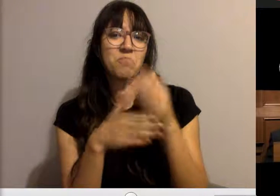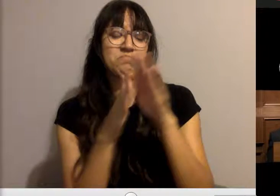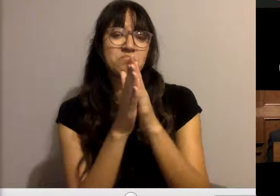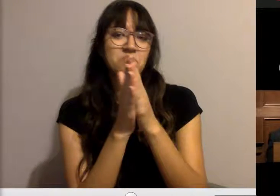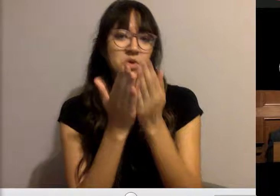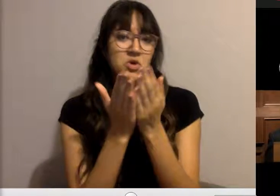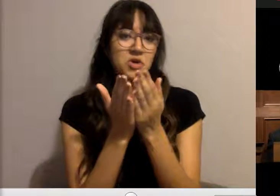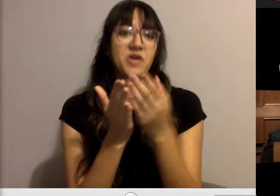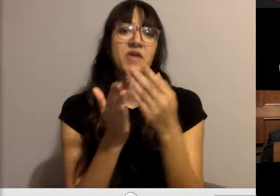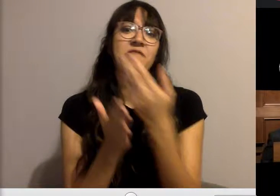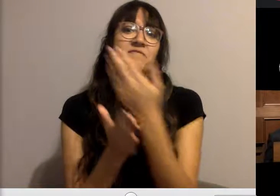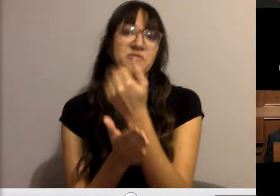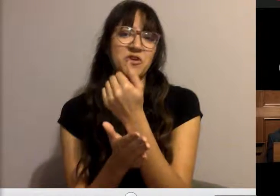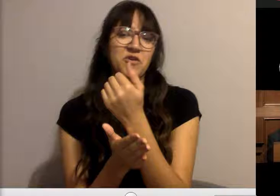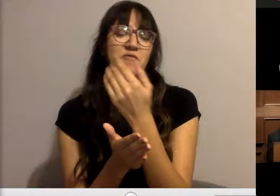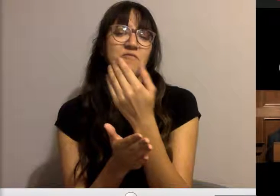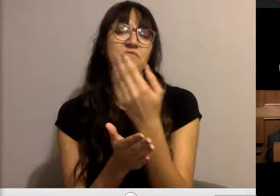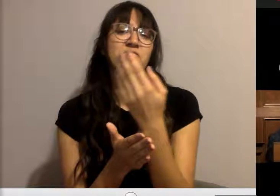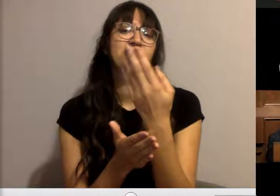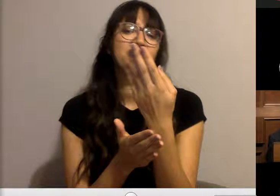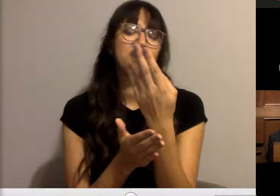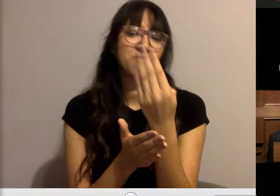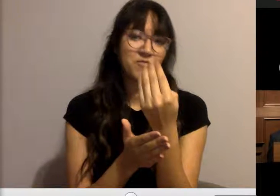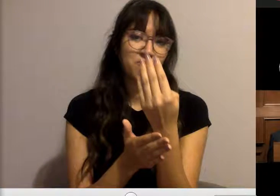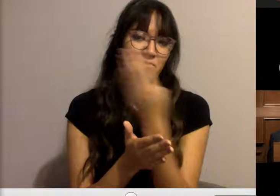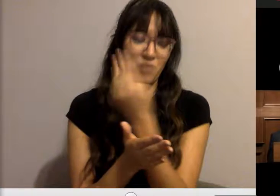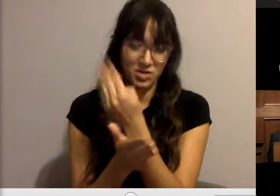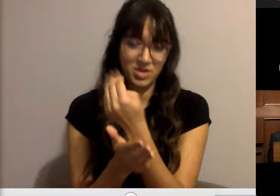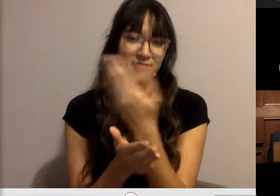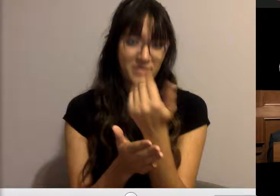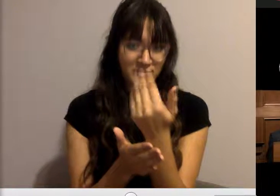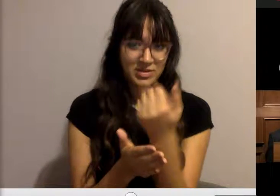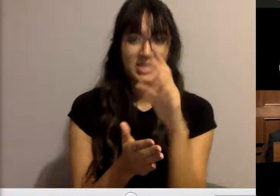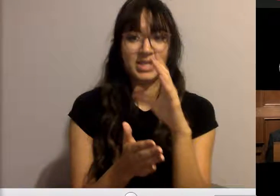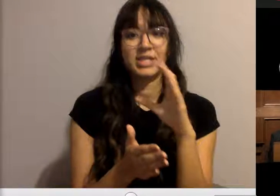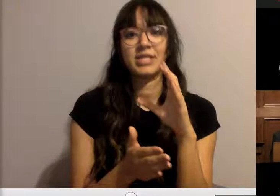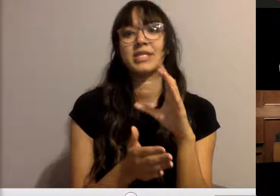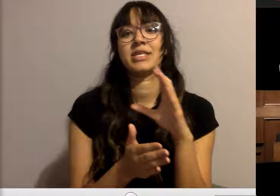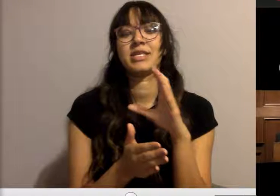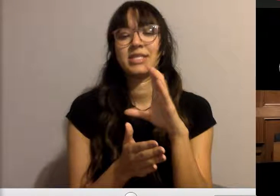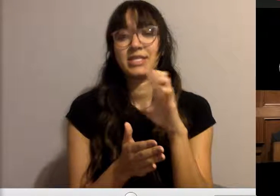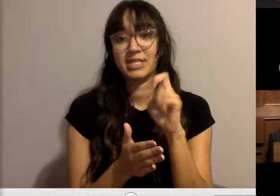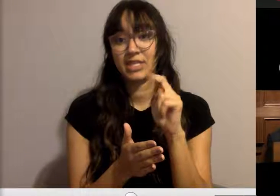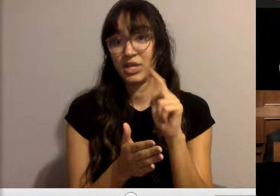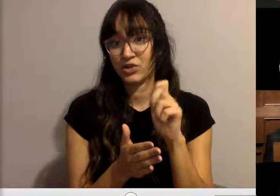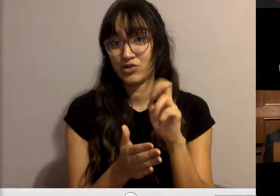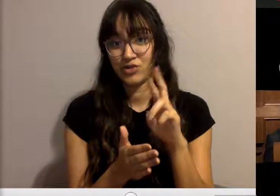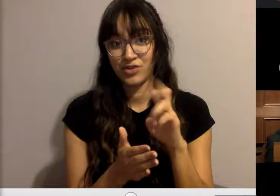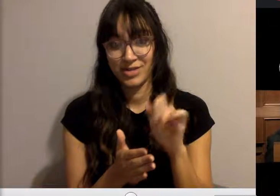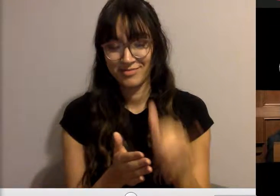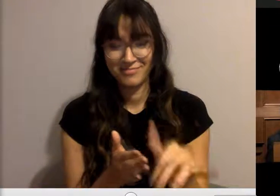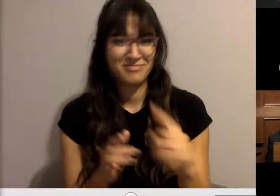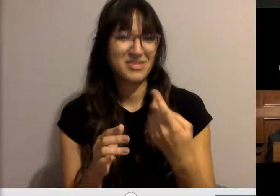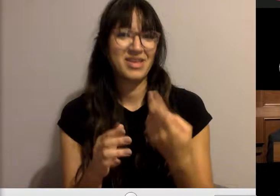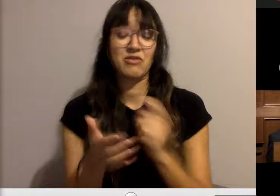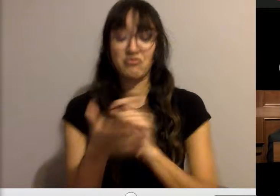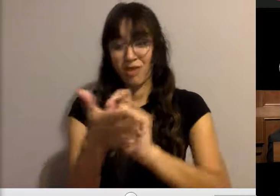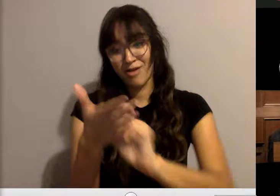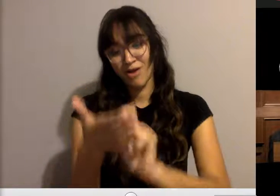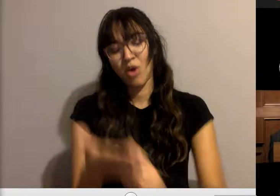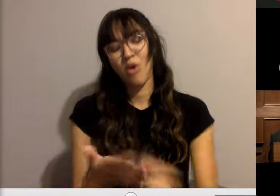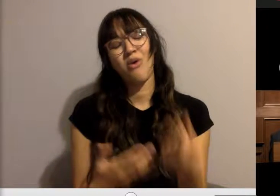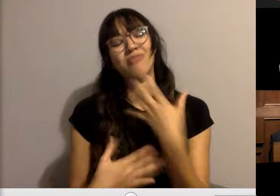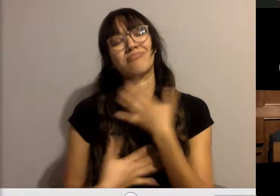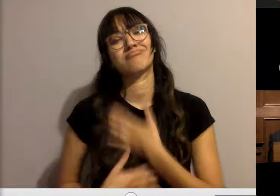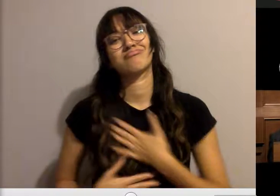time of the world. And I had a lot of fun writing it. But then he said, in return,